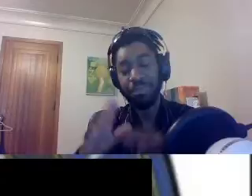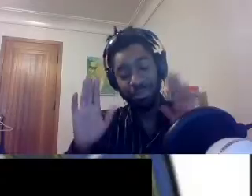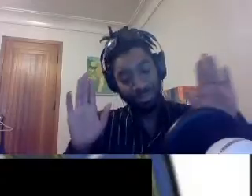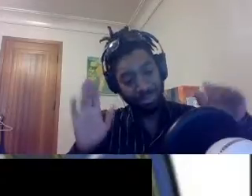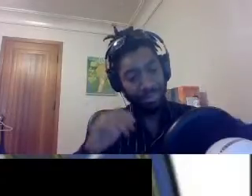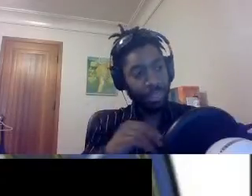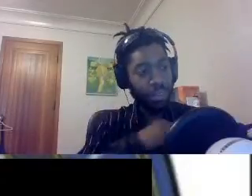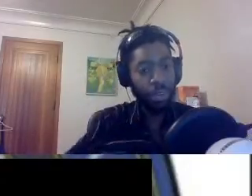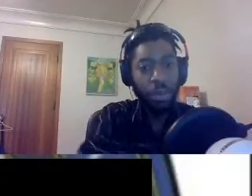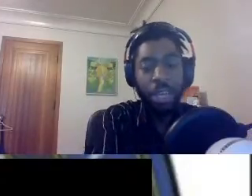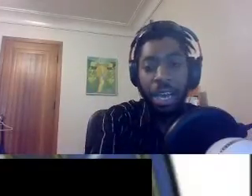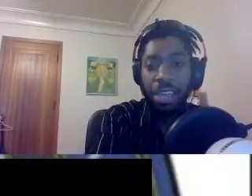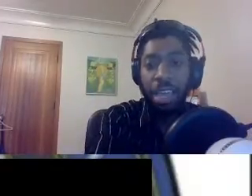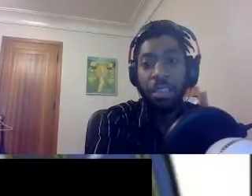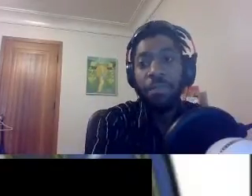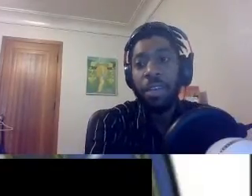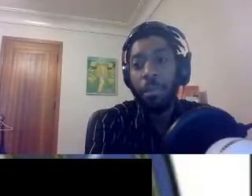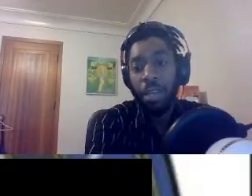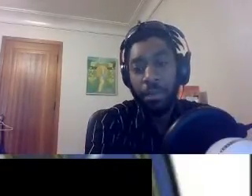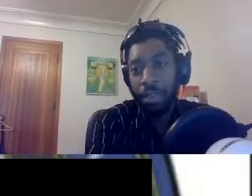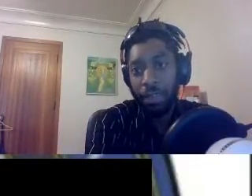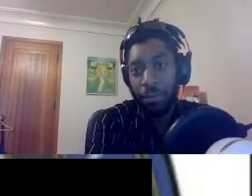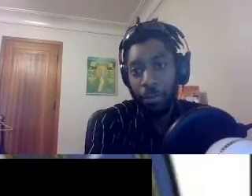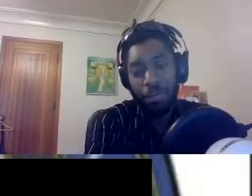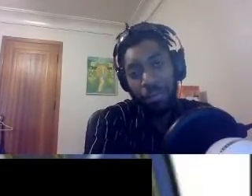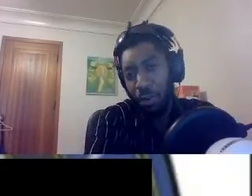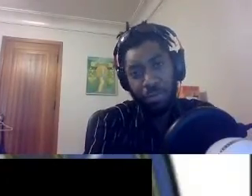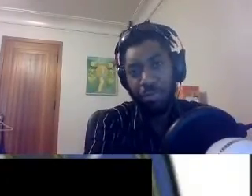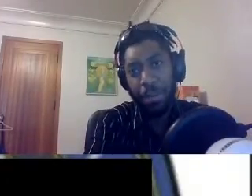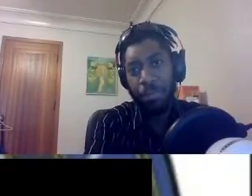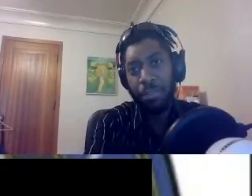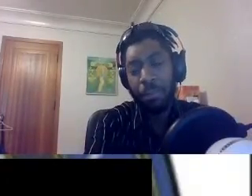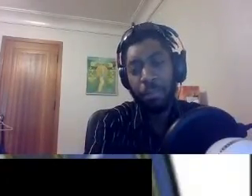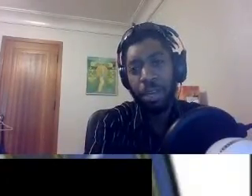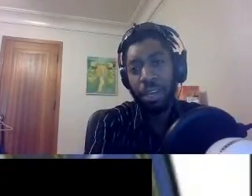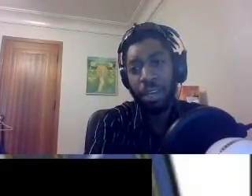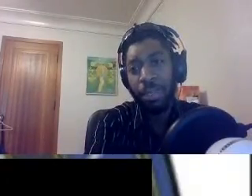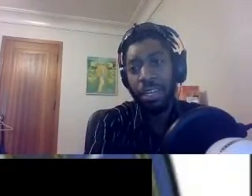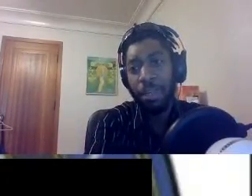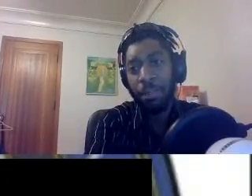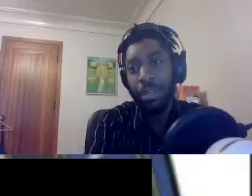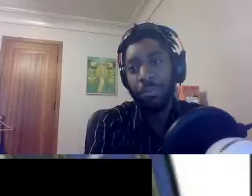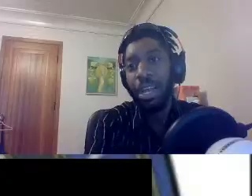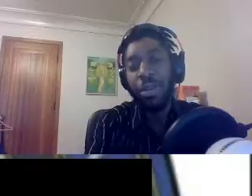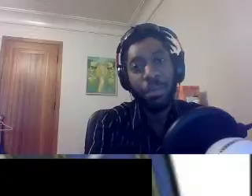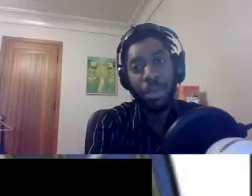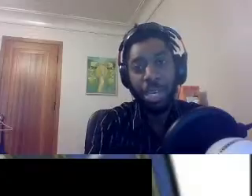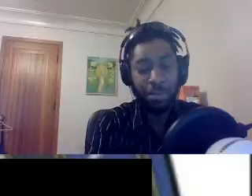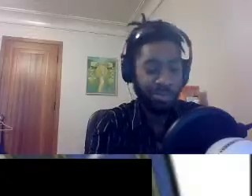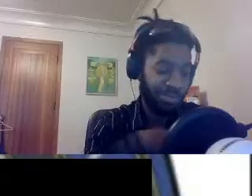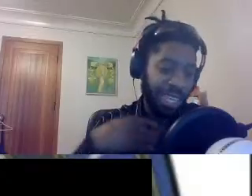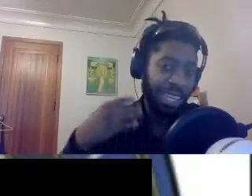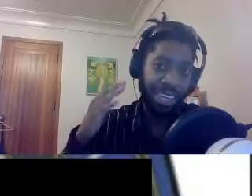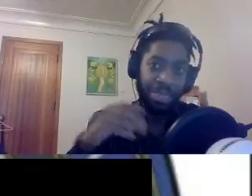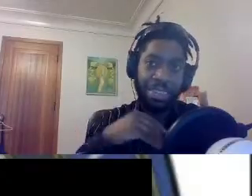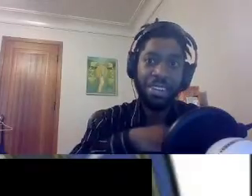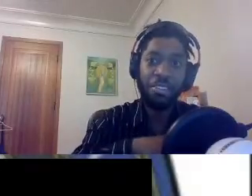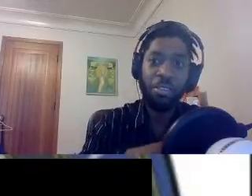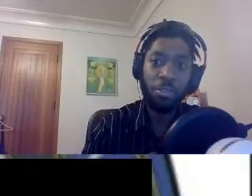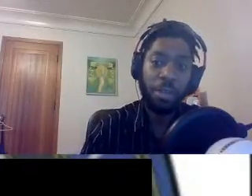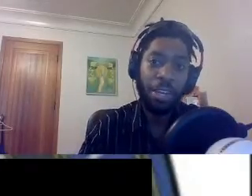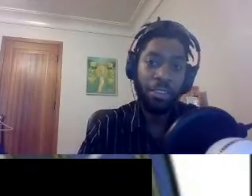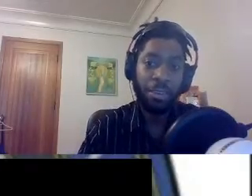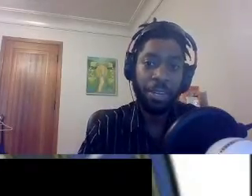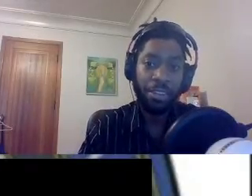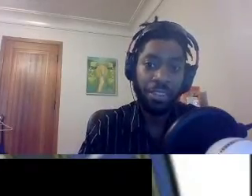thing. So I love to complain because I vote. I vote, absolutely. And then I complain when I don't get my way. And I think that is